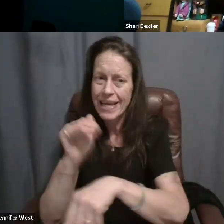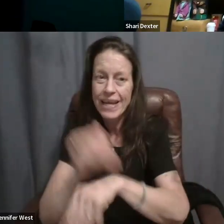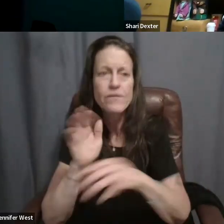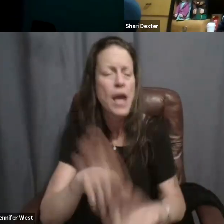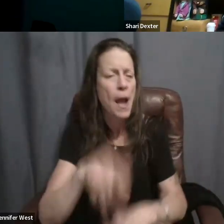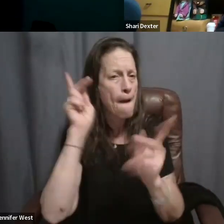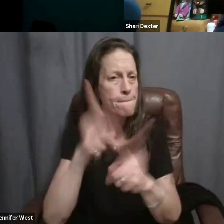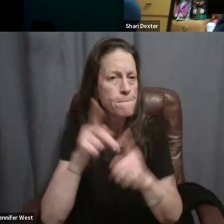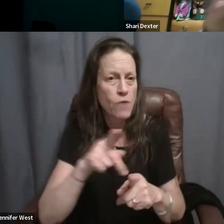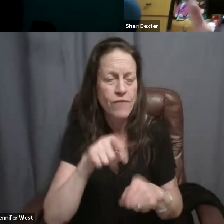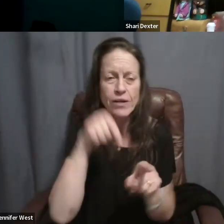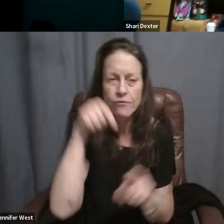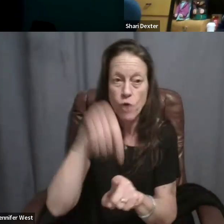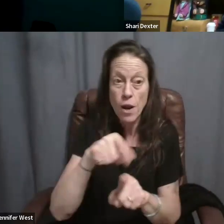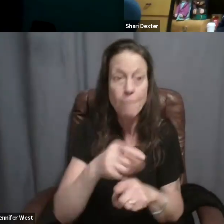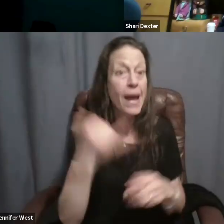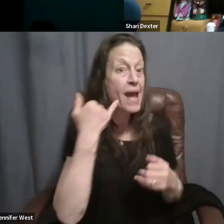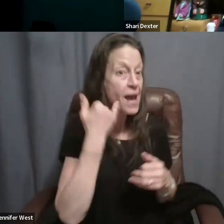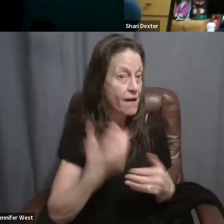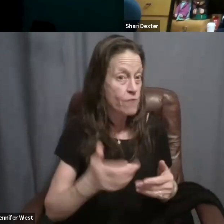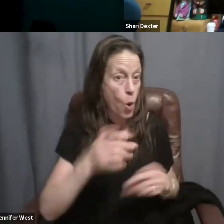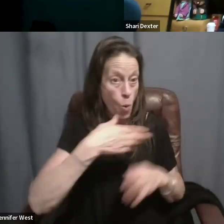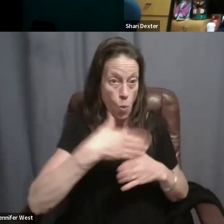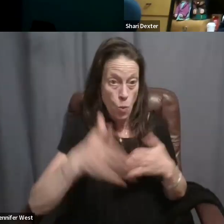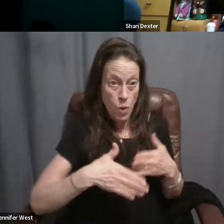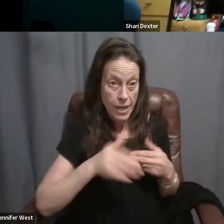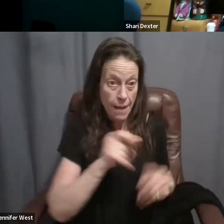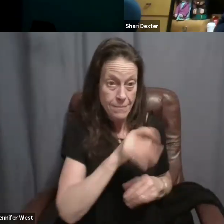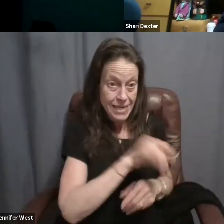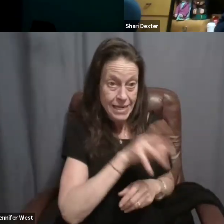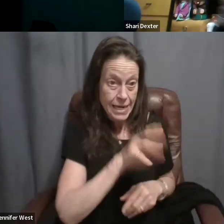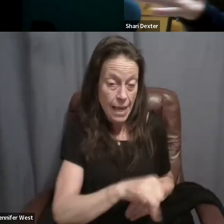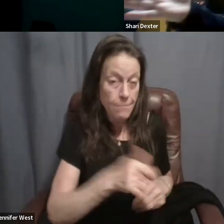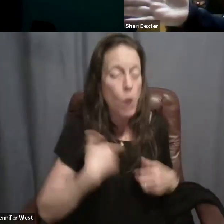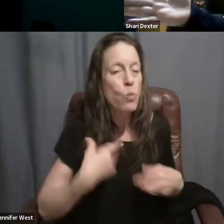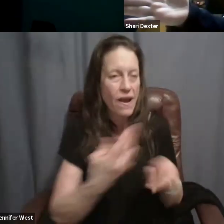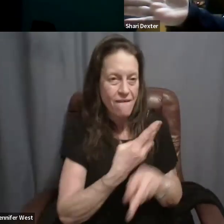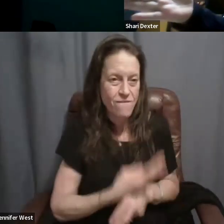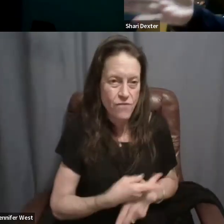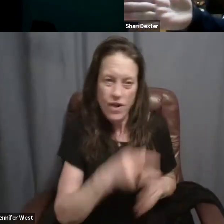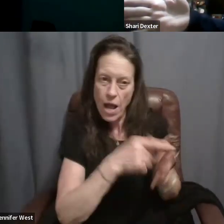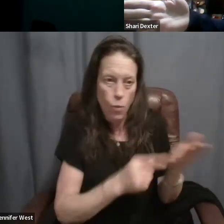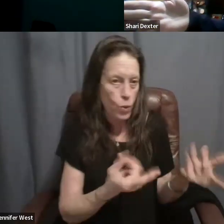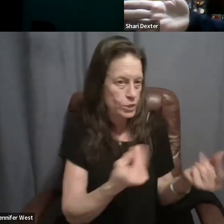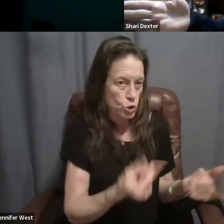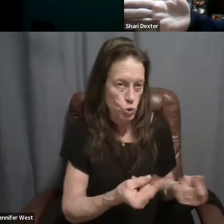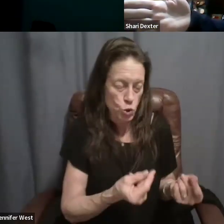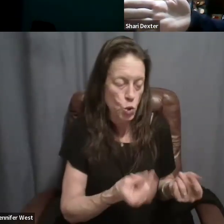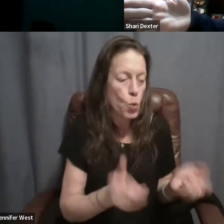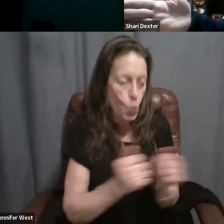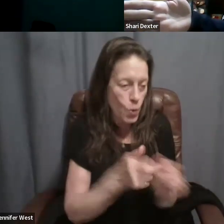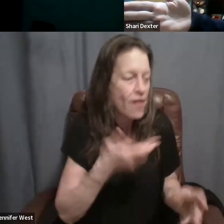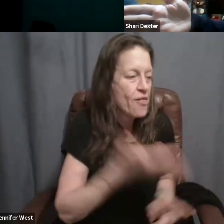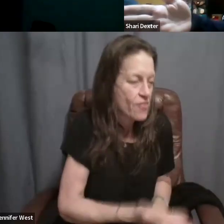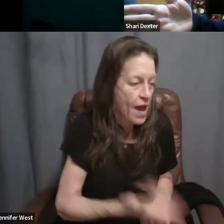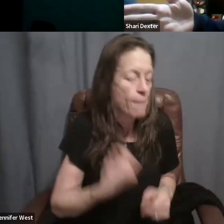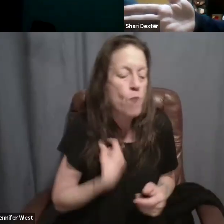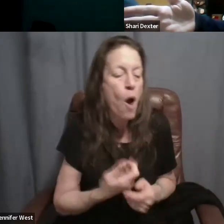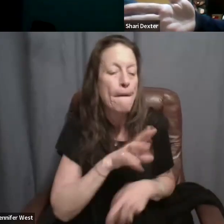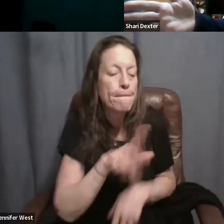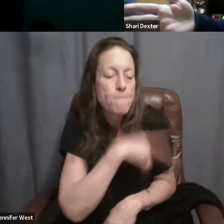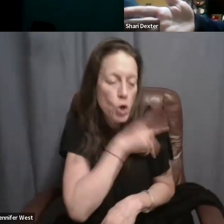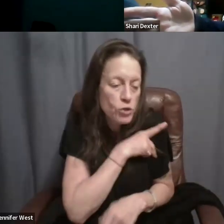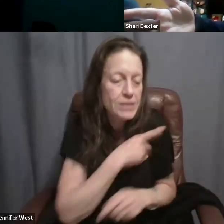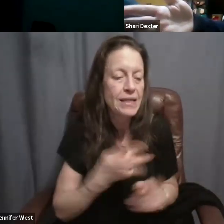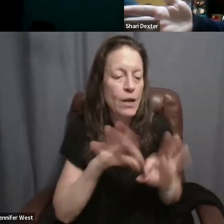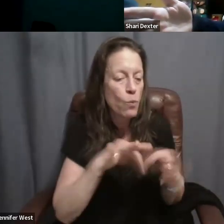with Timmy on the weekend, we figure out what that is. It's just really kind of thinking about what is the gamut of things. So it reminds me a